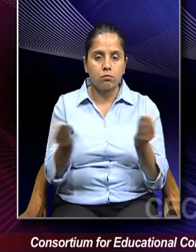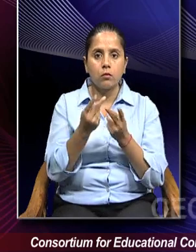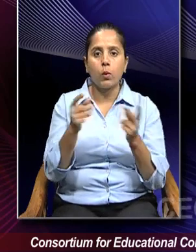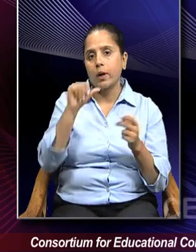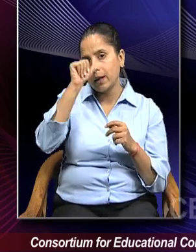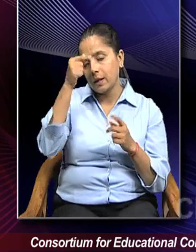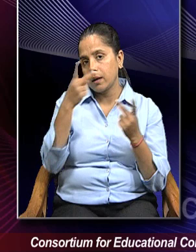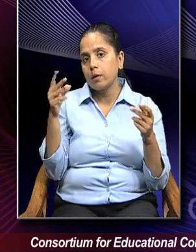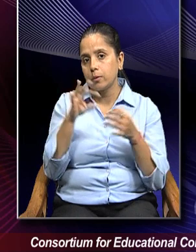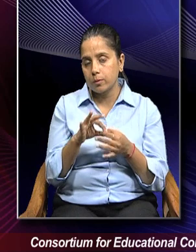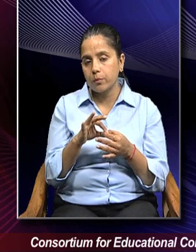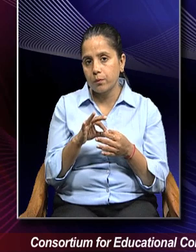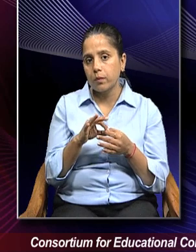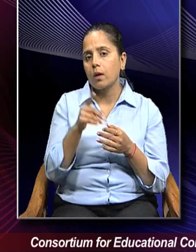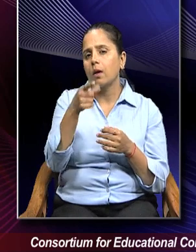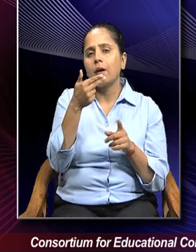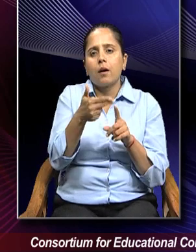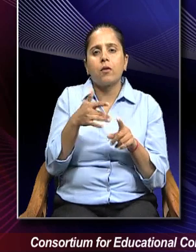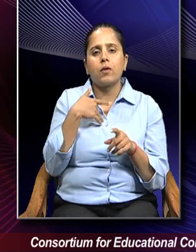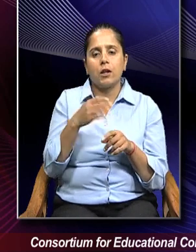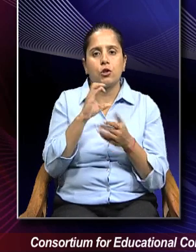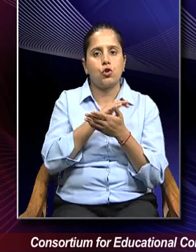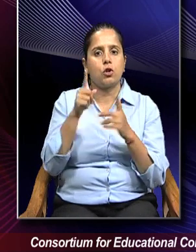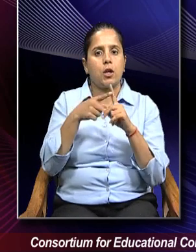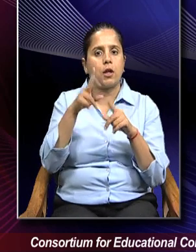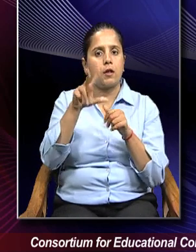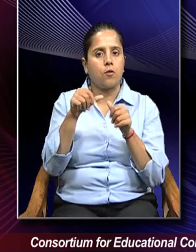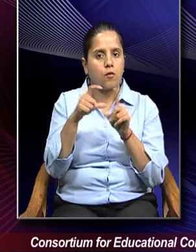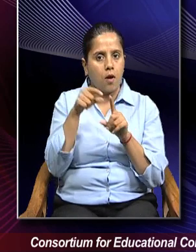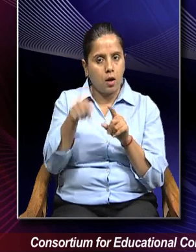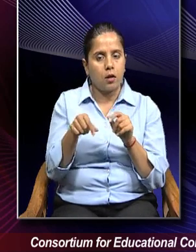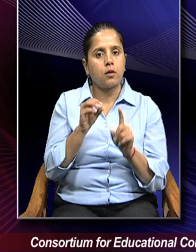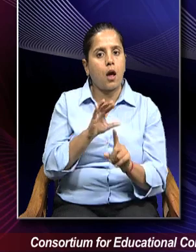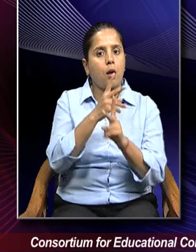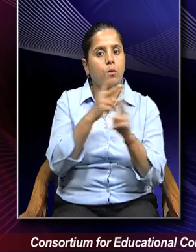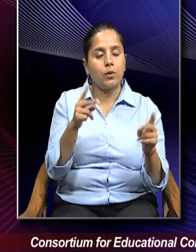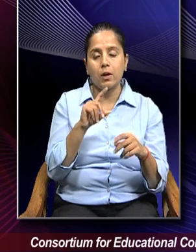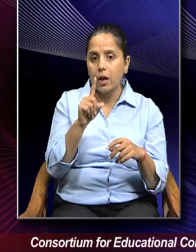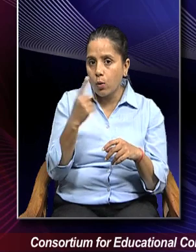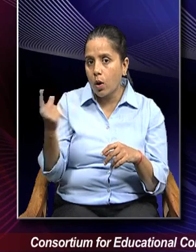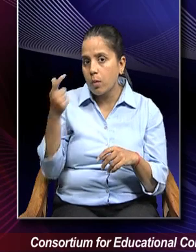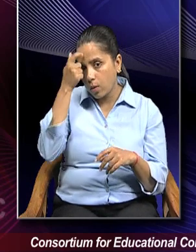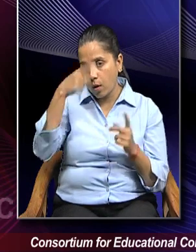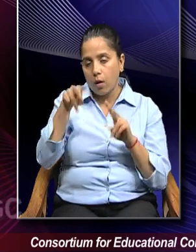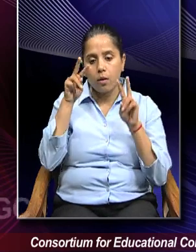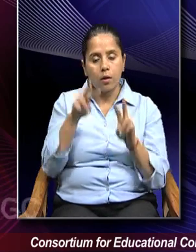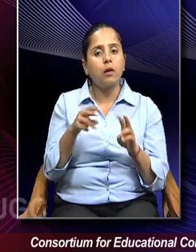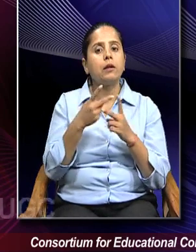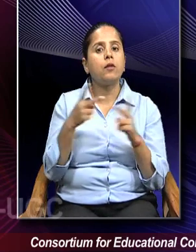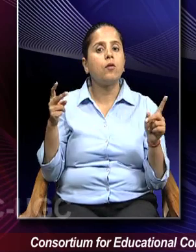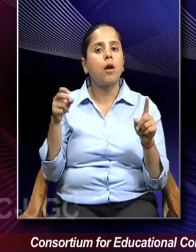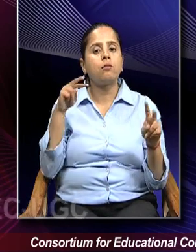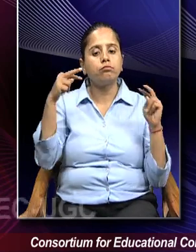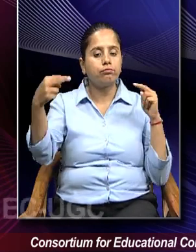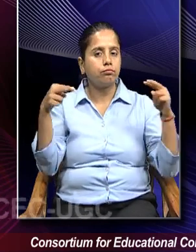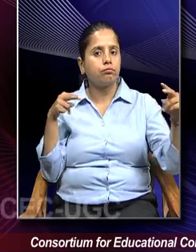Indian what you call as Yadvad approach, wherein each problem or issue is looked at from various